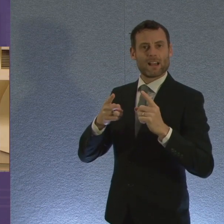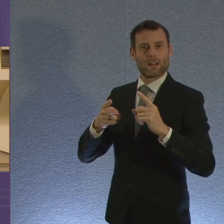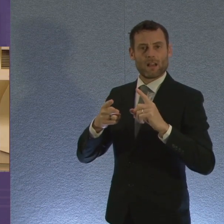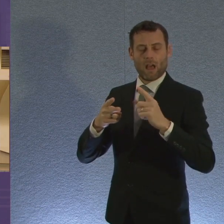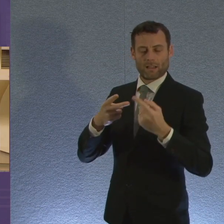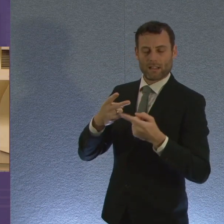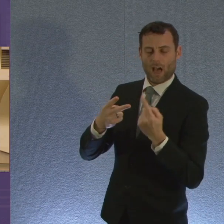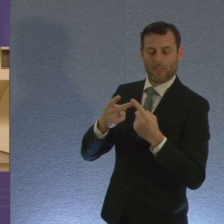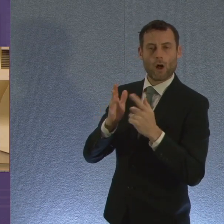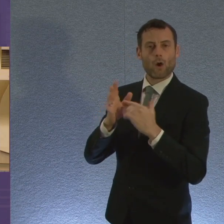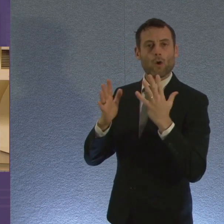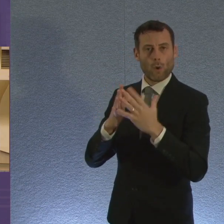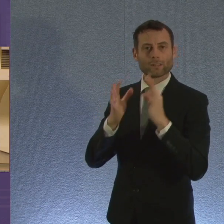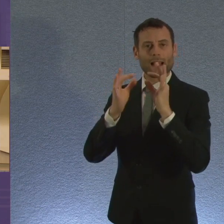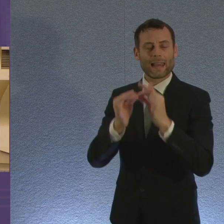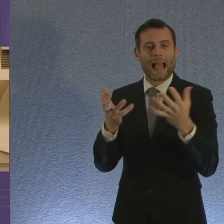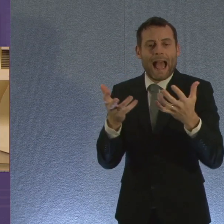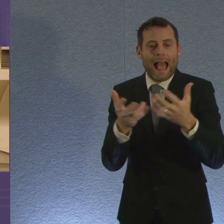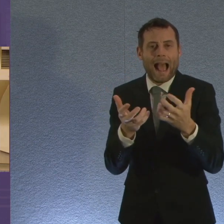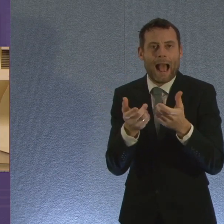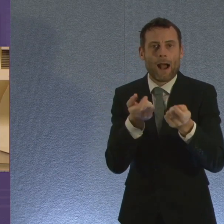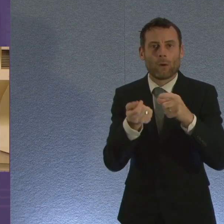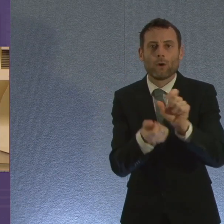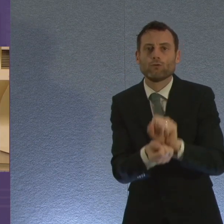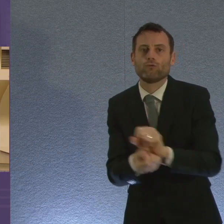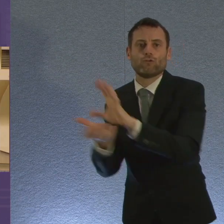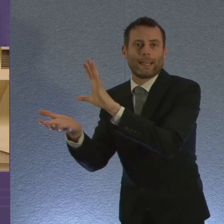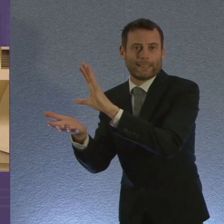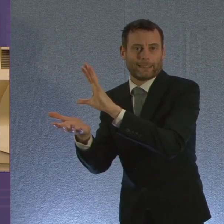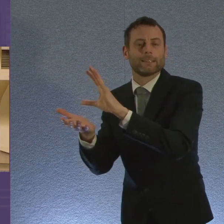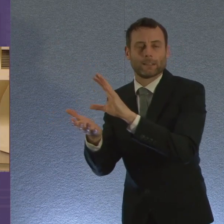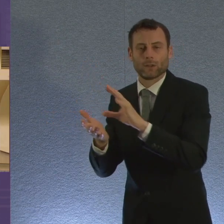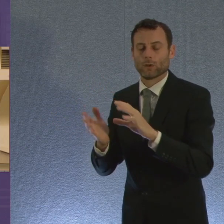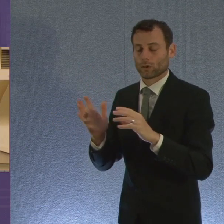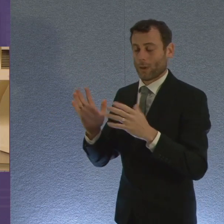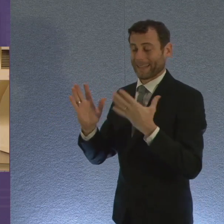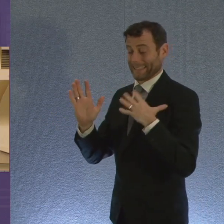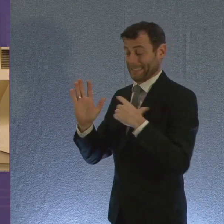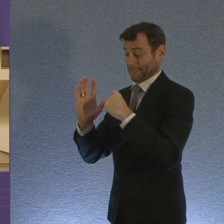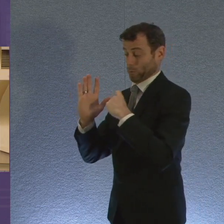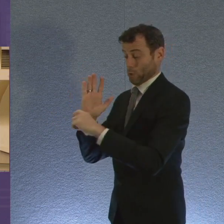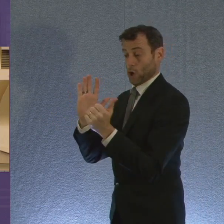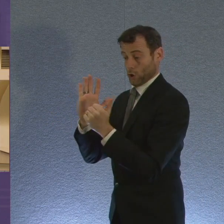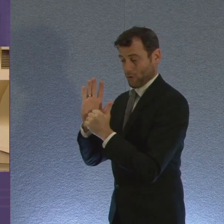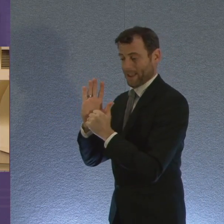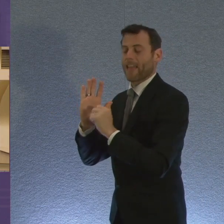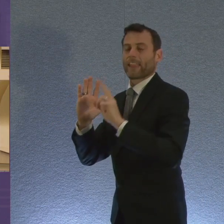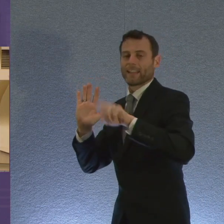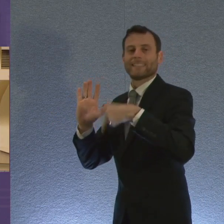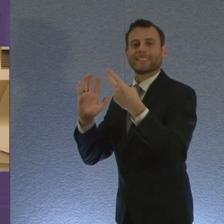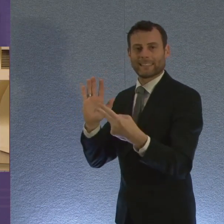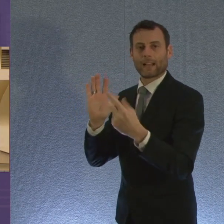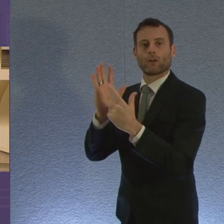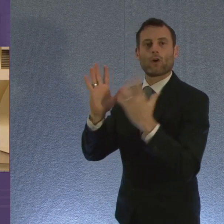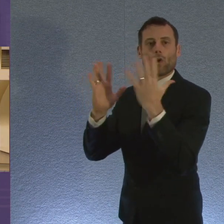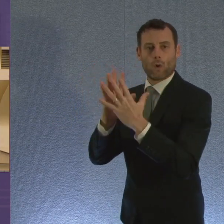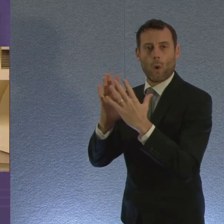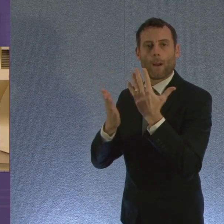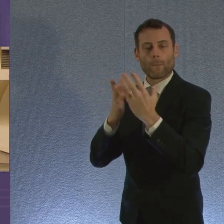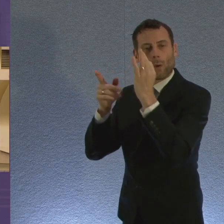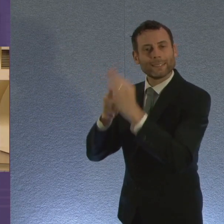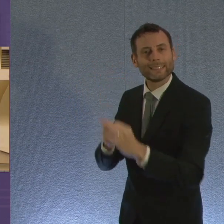which classes of prisoner might be released, will be addressed in these regulations, and of course they will be subject to parliamentary approval. In conclusion, while much